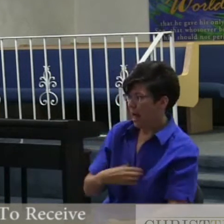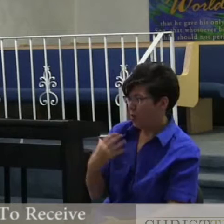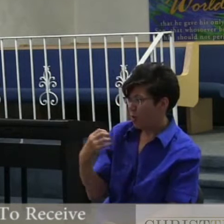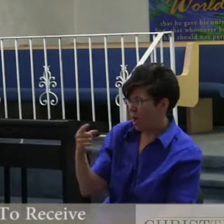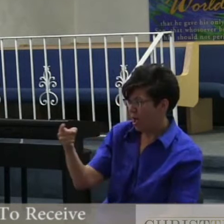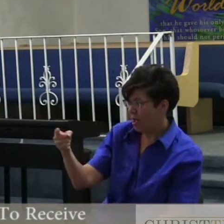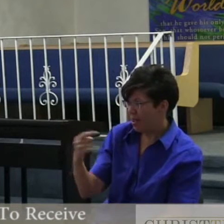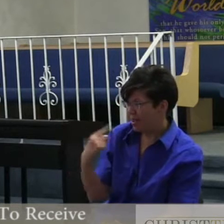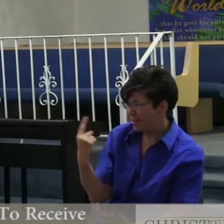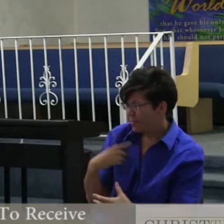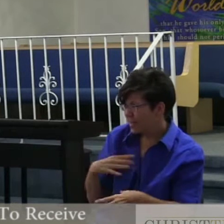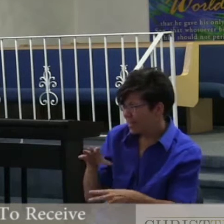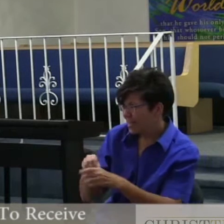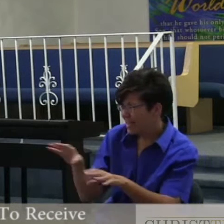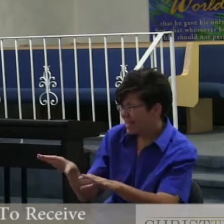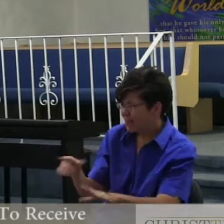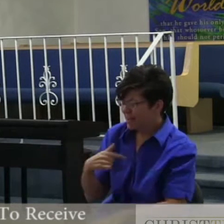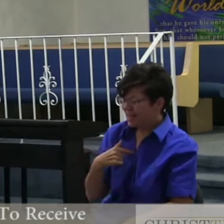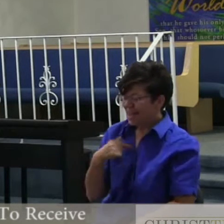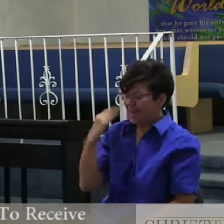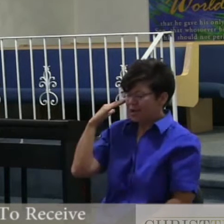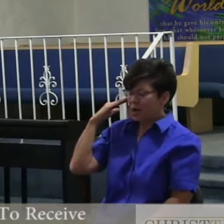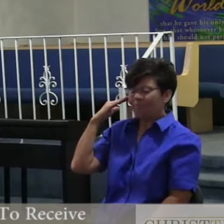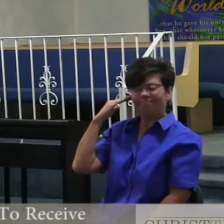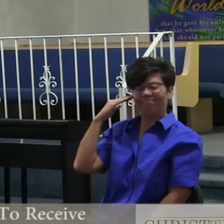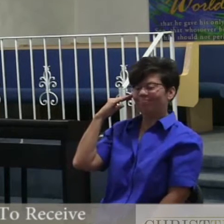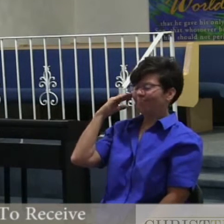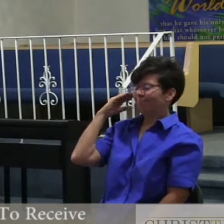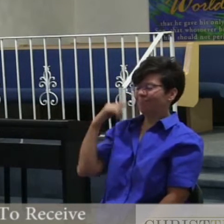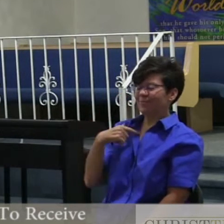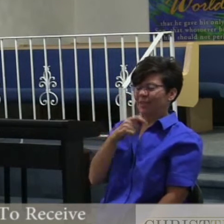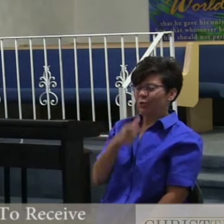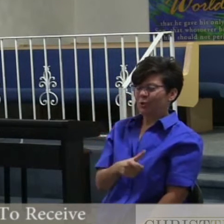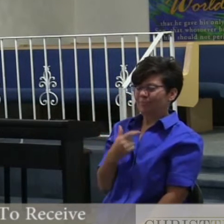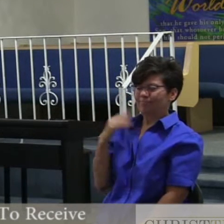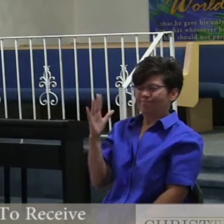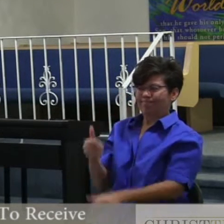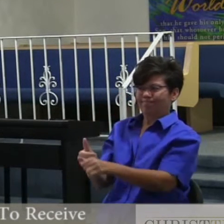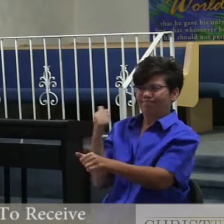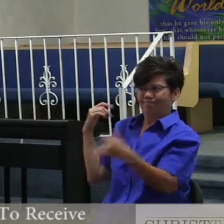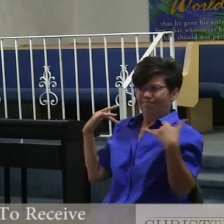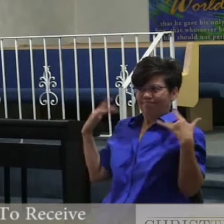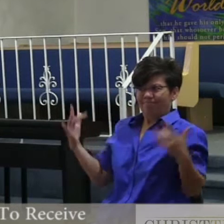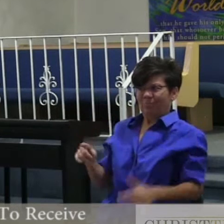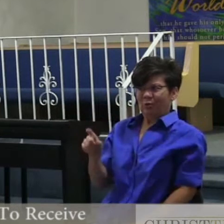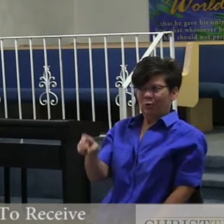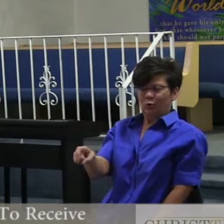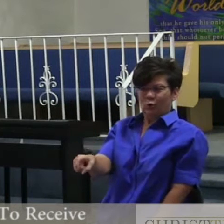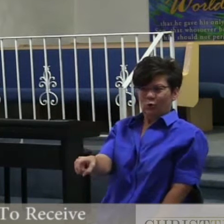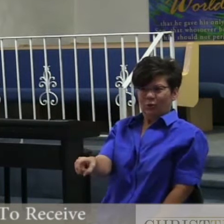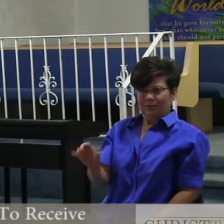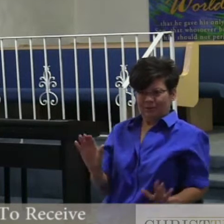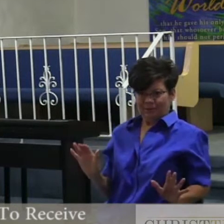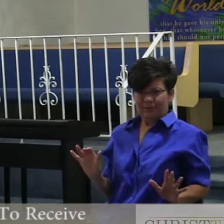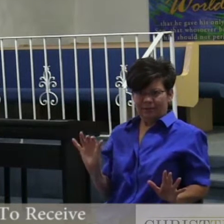do something that you should know you should have avoided or to get away